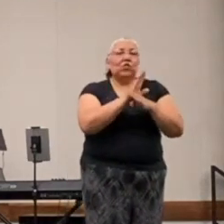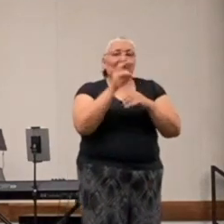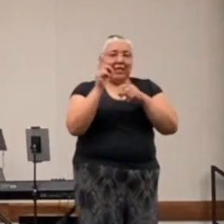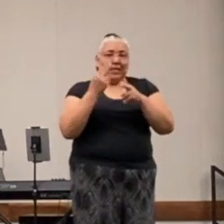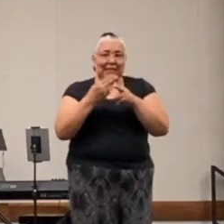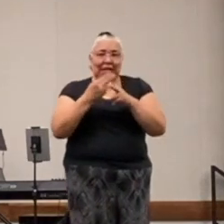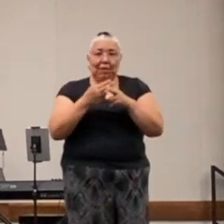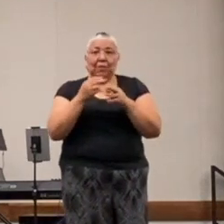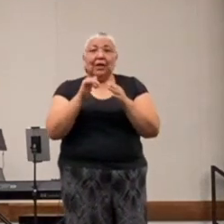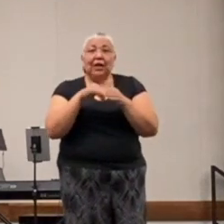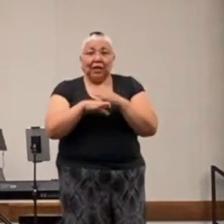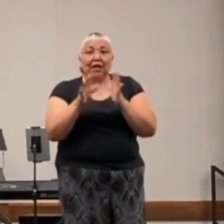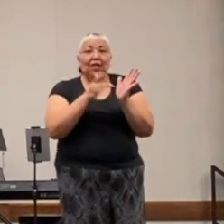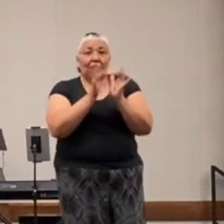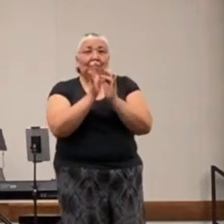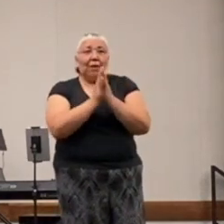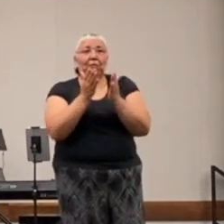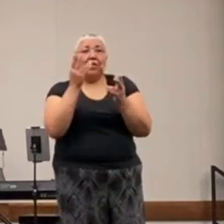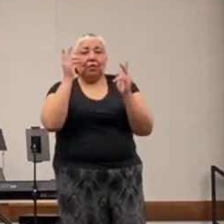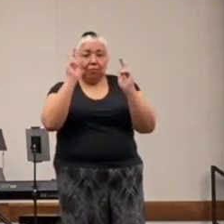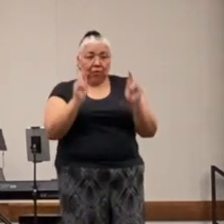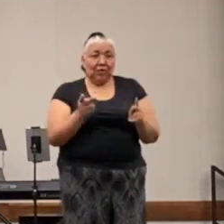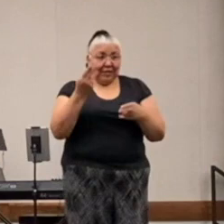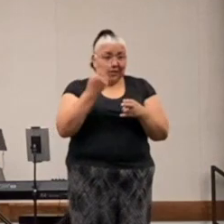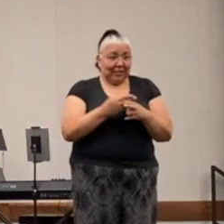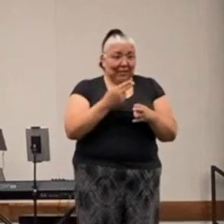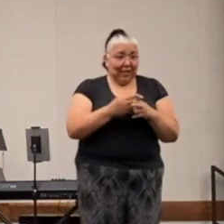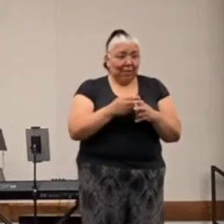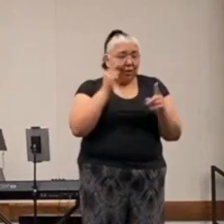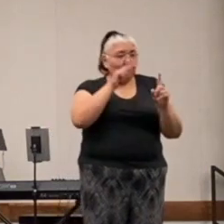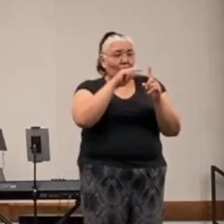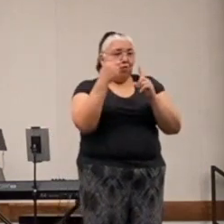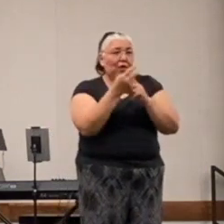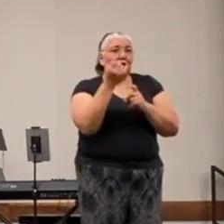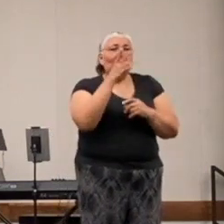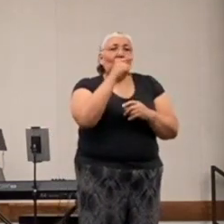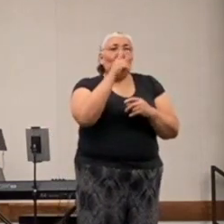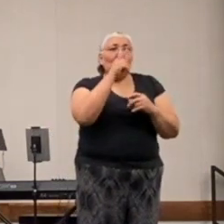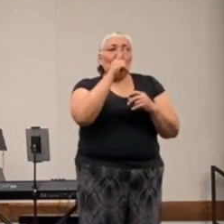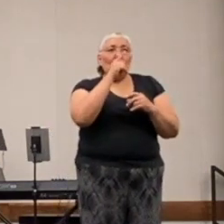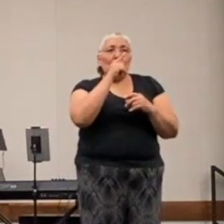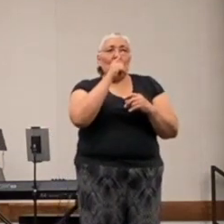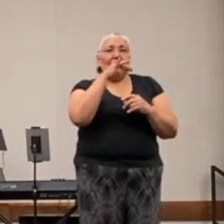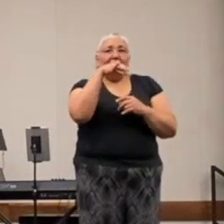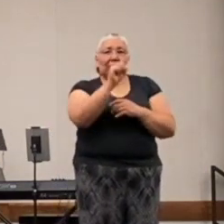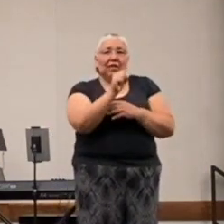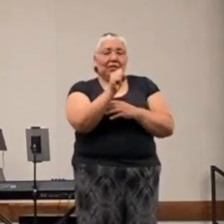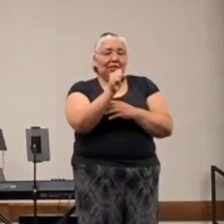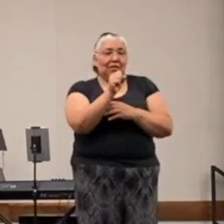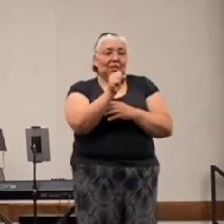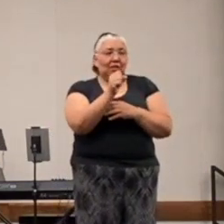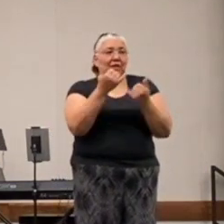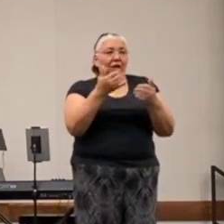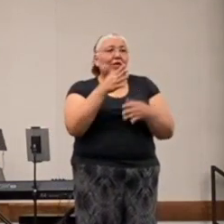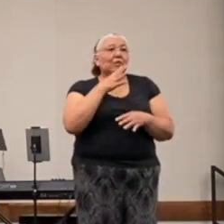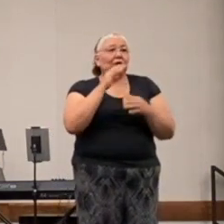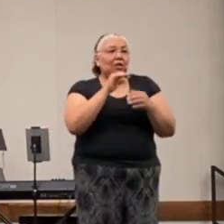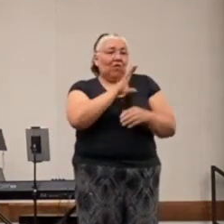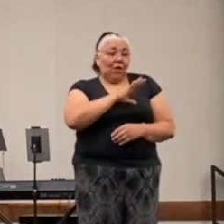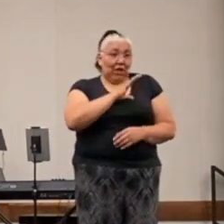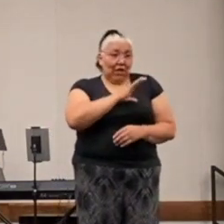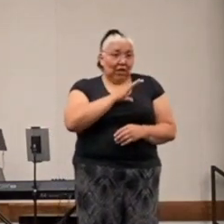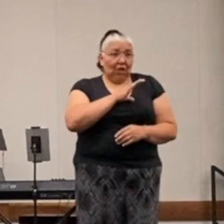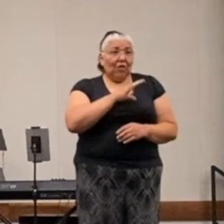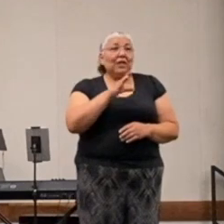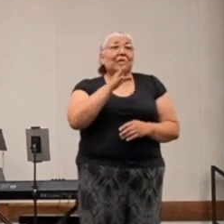Now in the Bible, a person's name is a reflection of who he is, right? It speaks of his character.